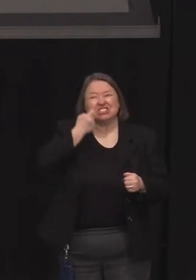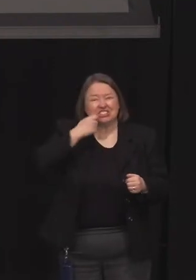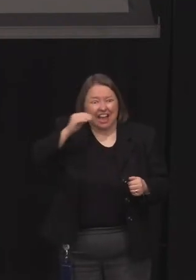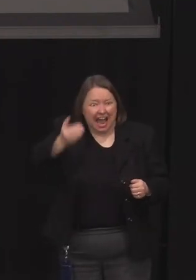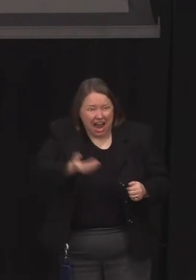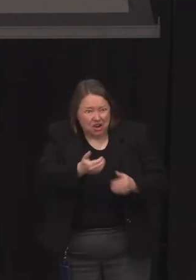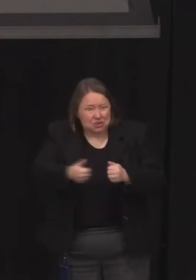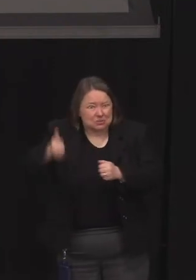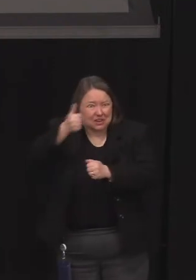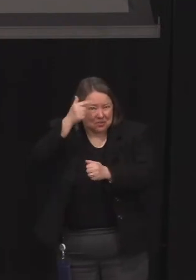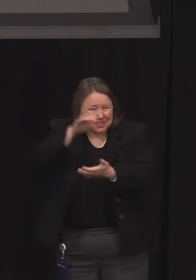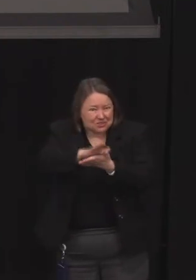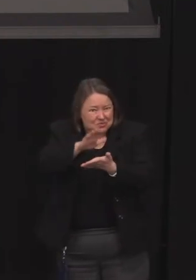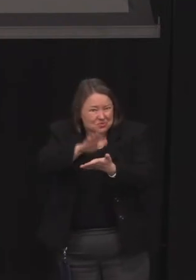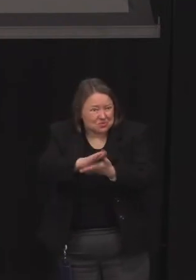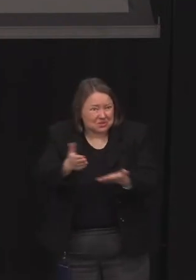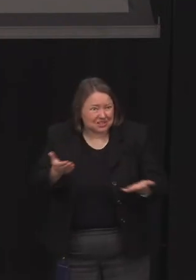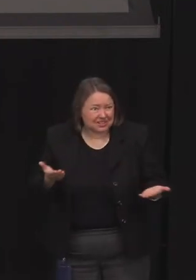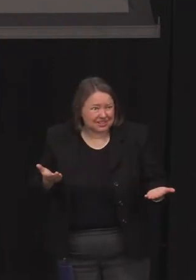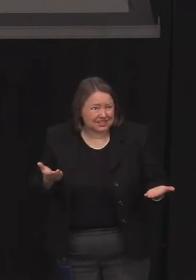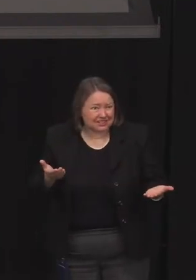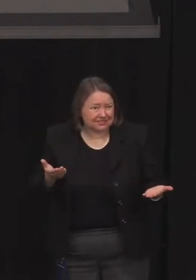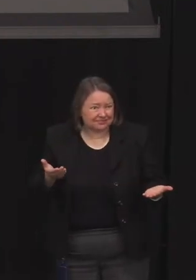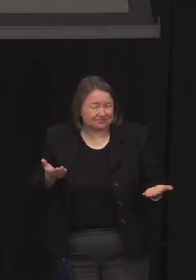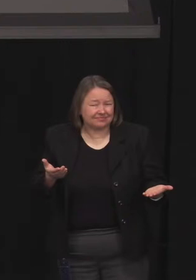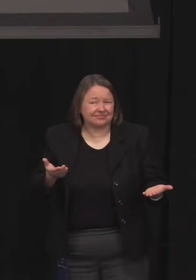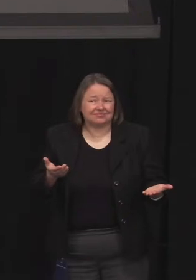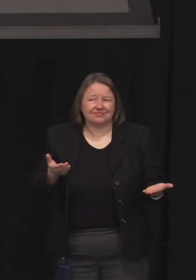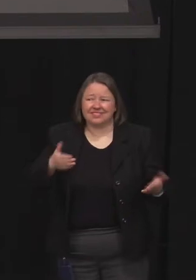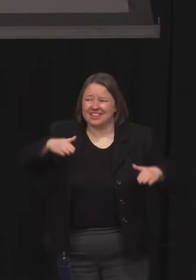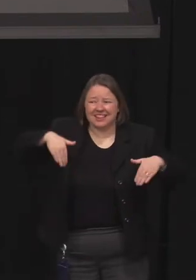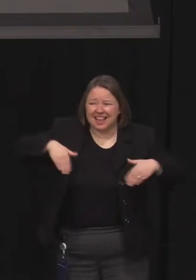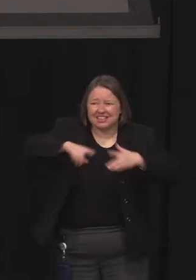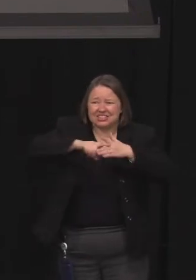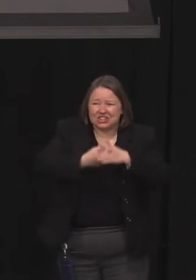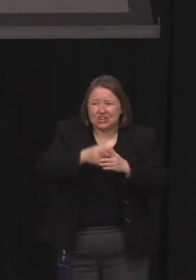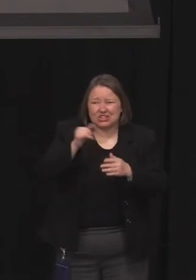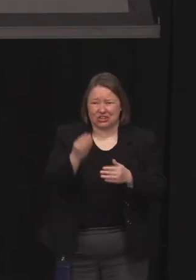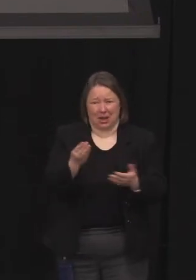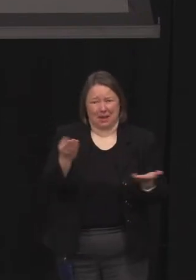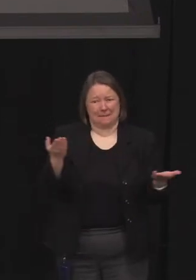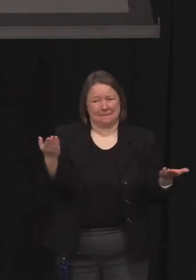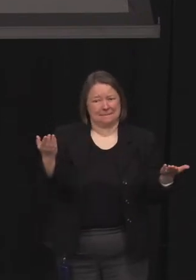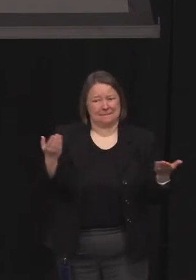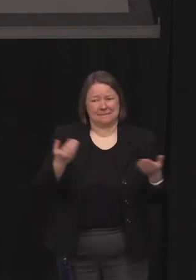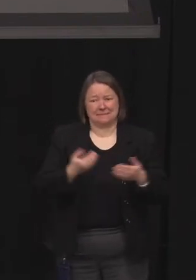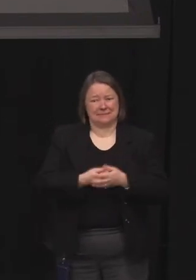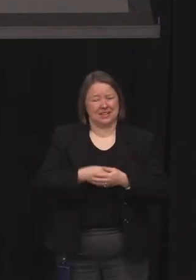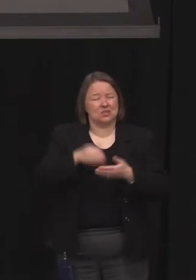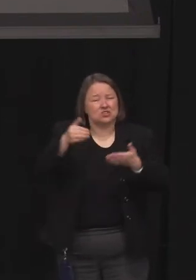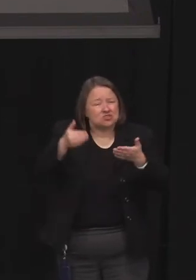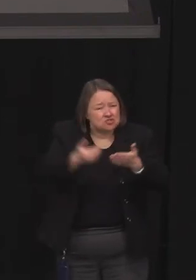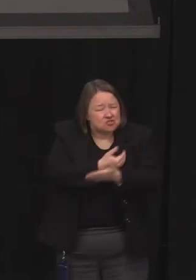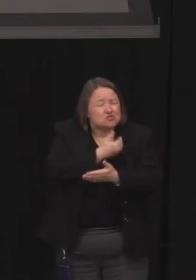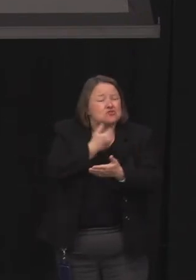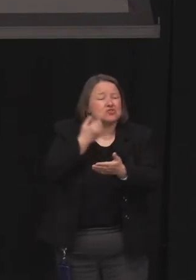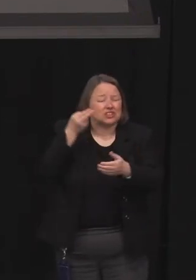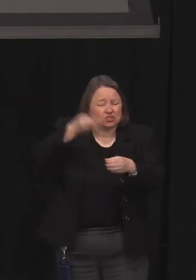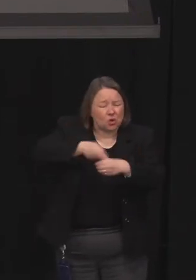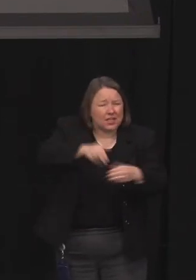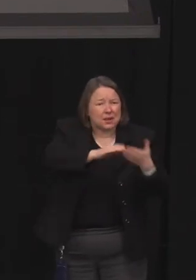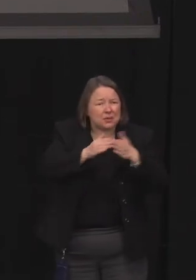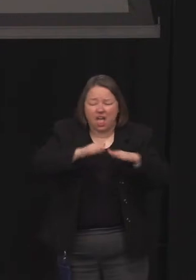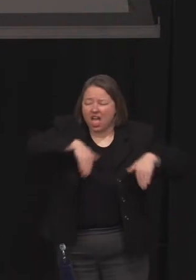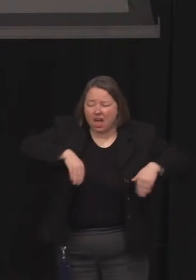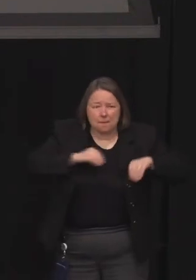as the superintendent of schools. He hadn't even officially started the job. He was new to the community, hadn't even